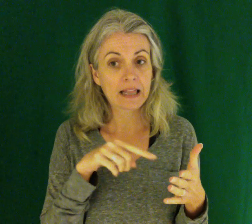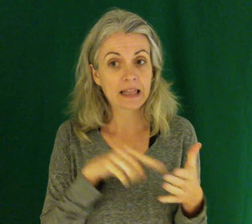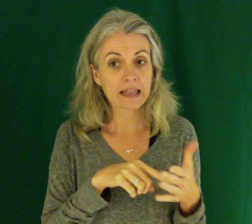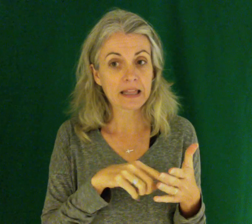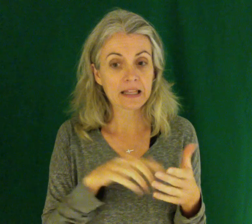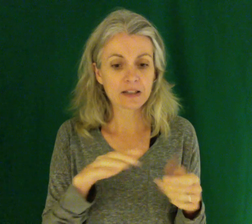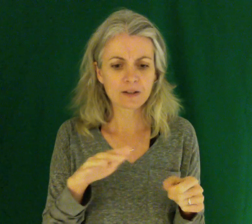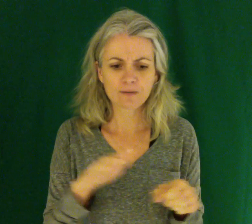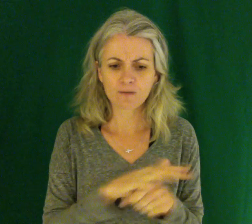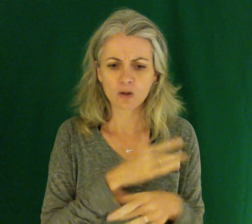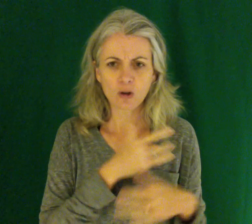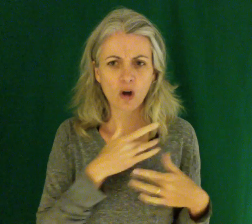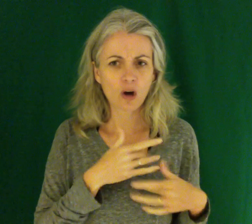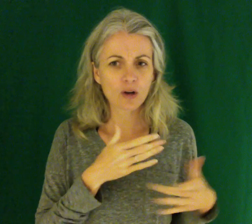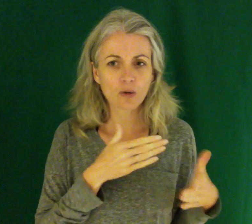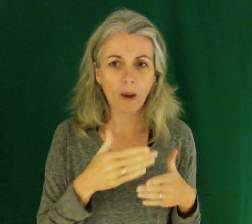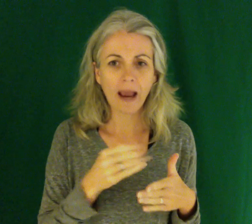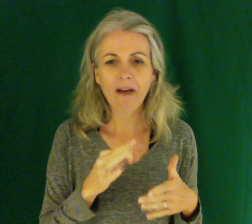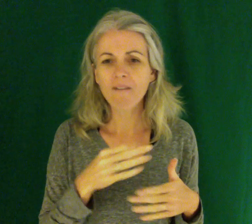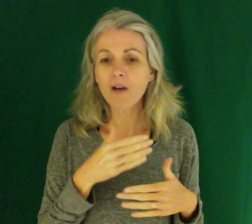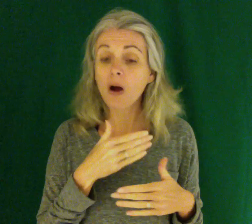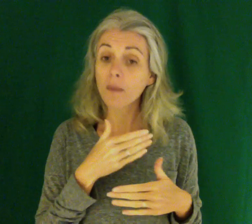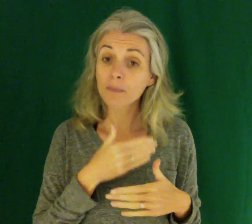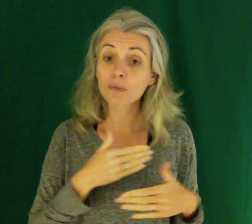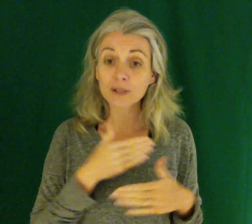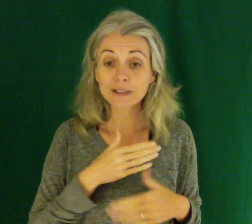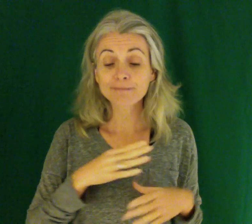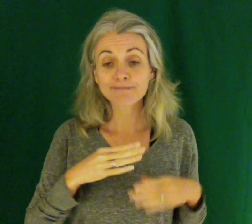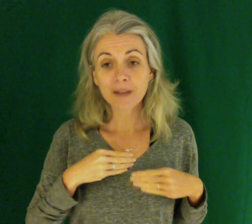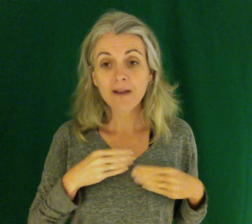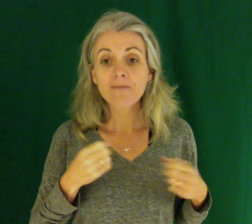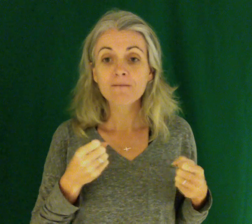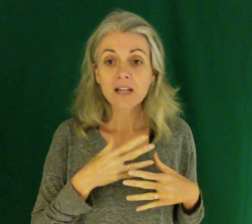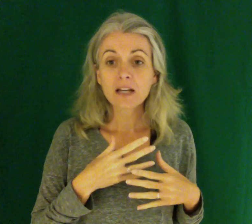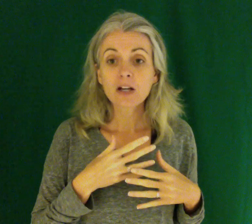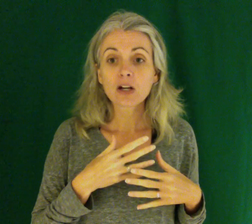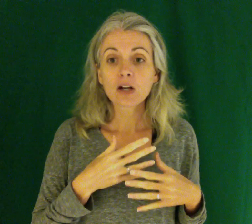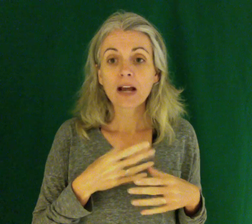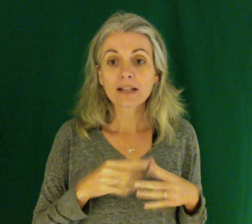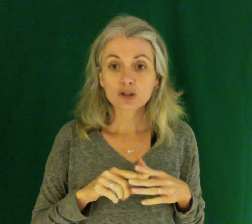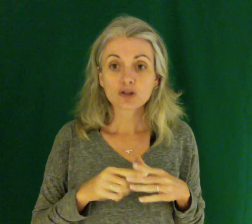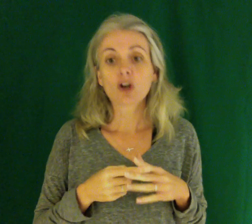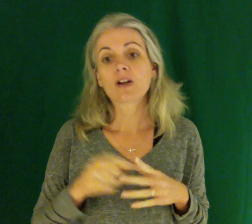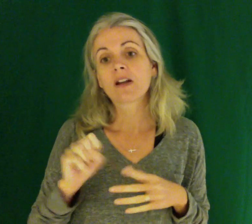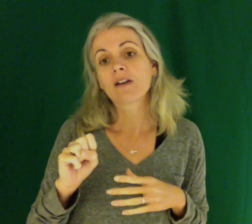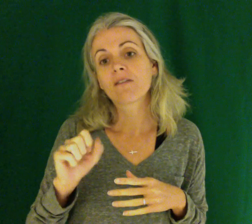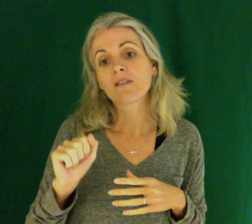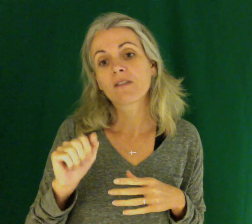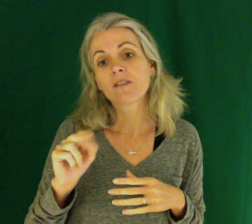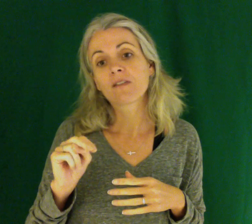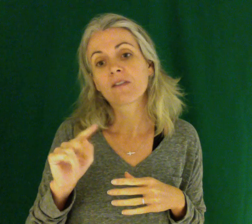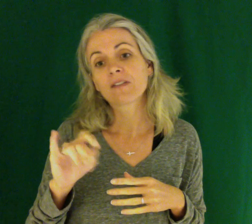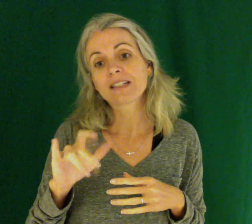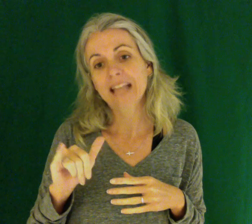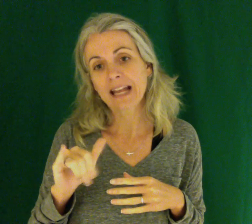wholehearted way of appreciating fear as the basis of sanity, appreciating fear and the tenderness that underlies